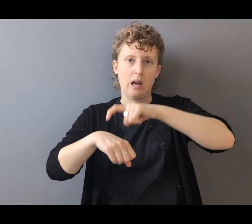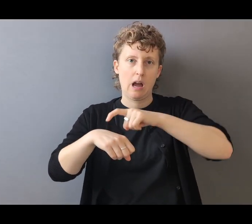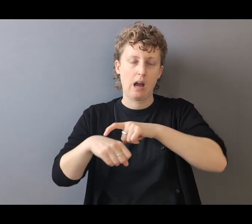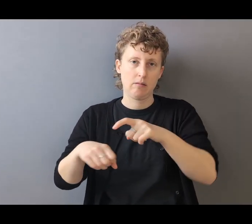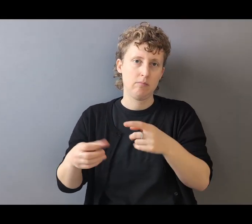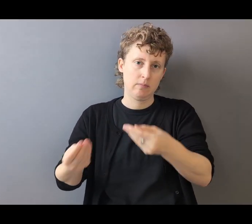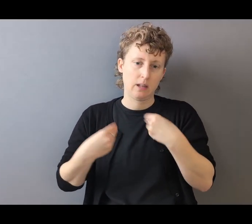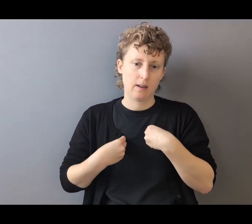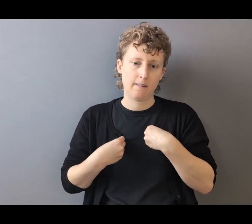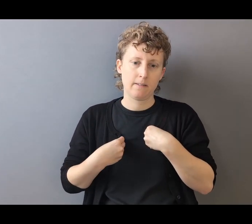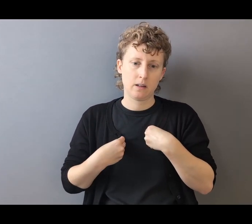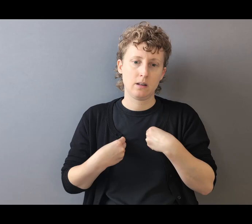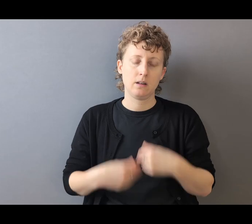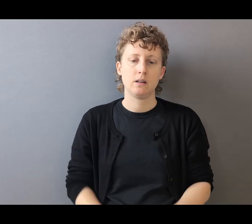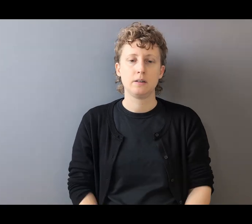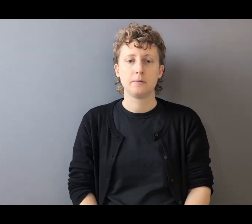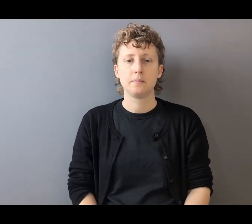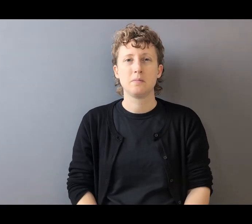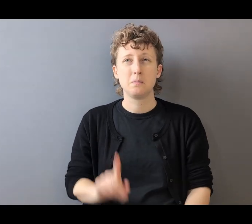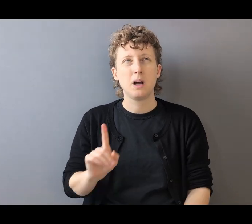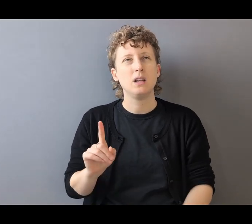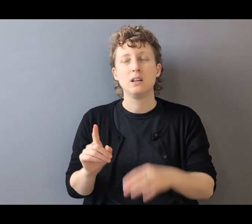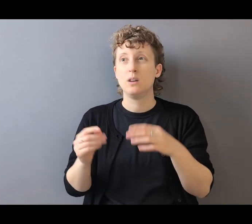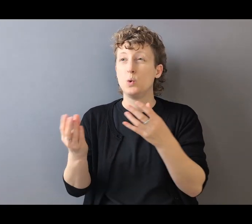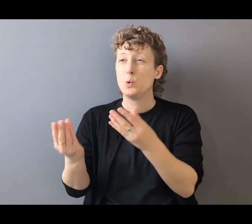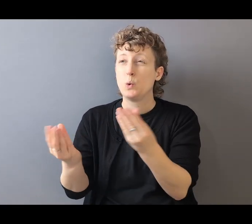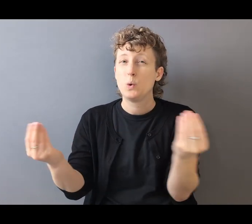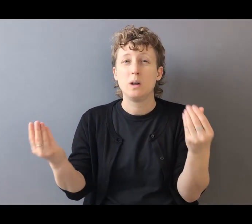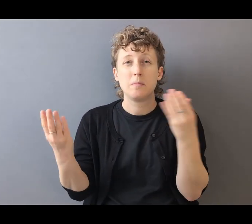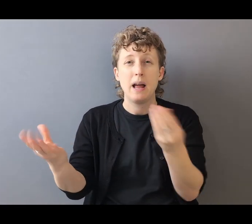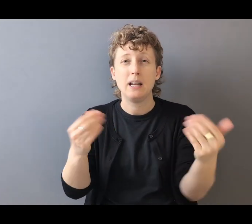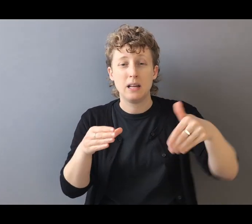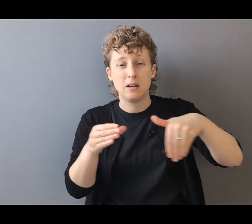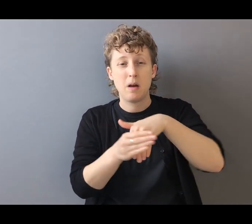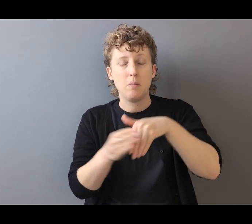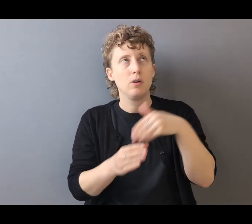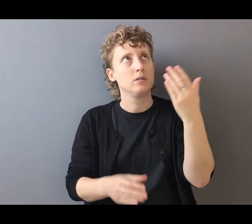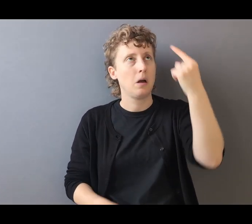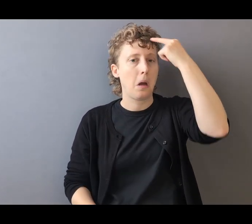start like not only translating, but also like offering them